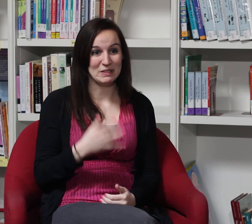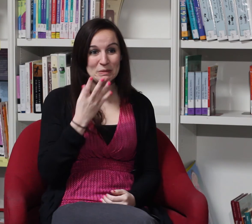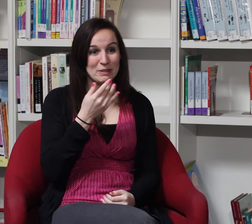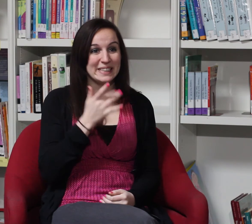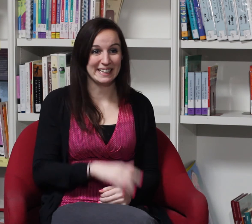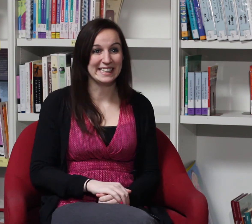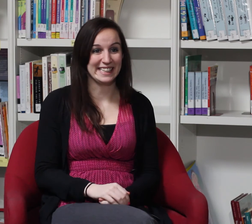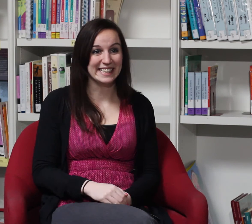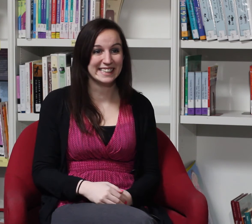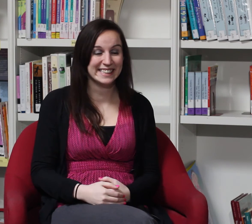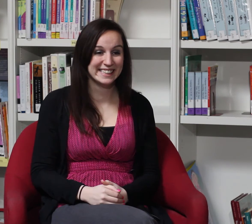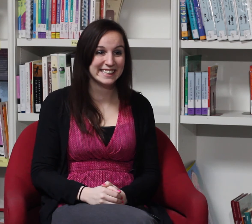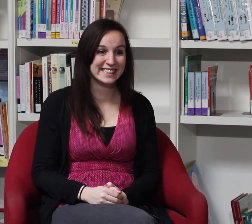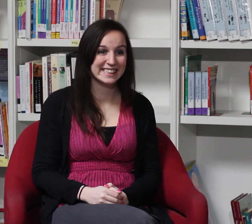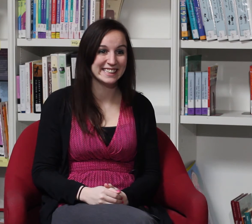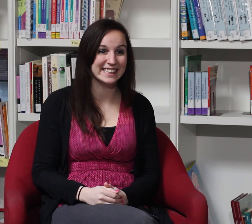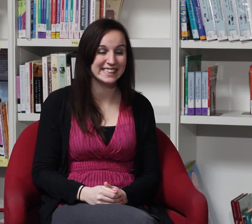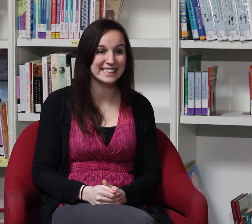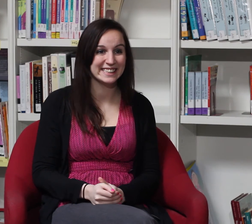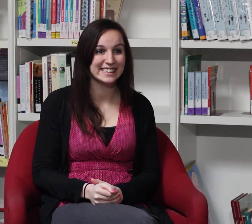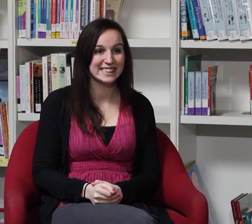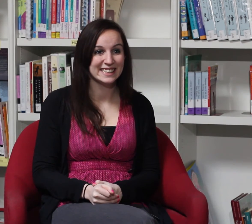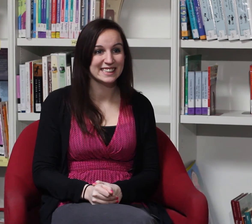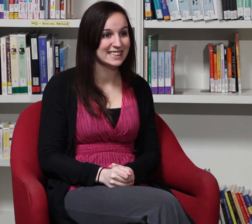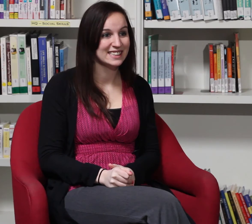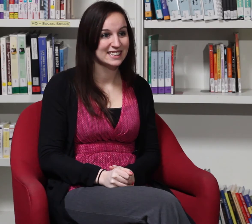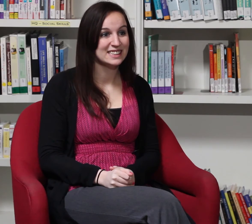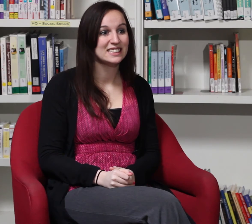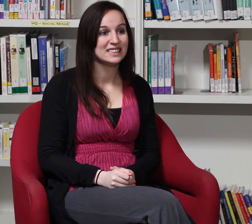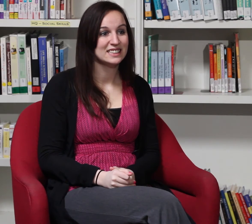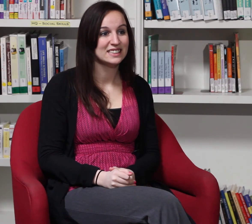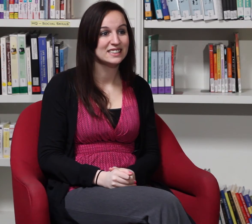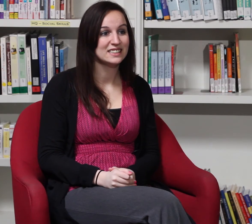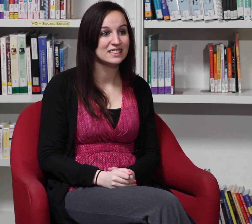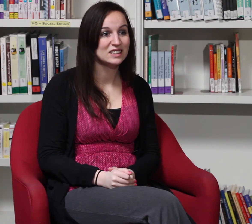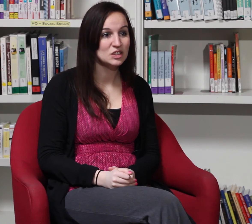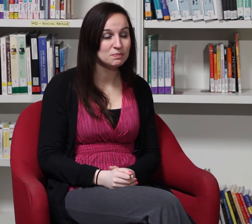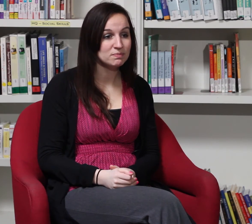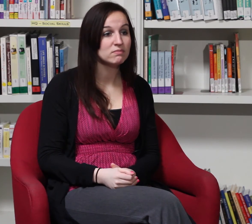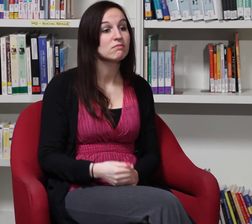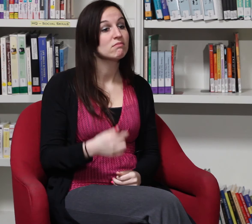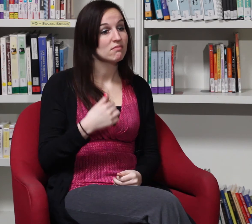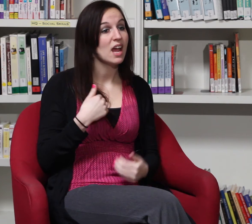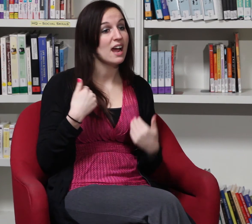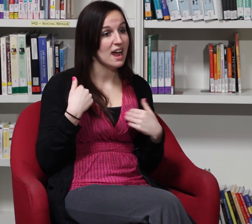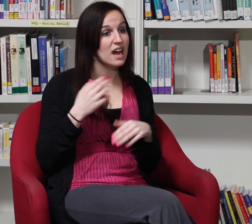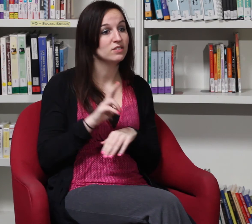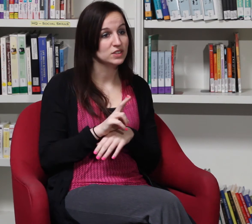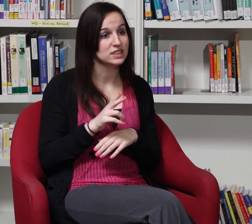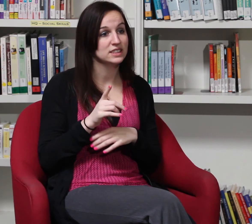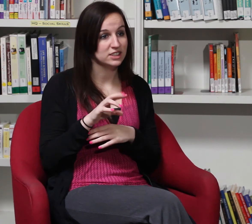was pretty lucky. Nice. Yeah. So you use a DRS counselor. I have used a